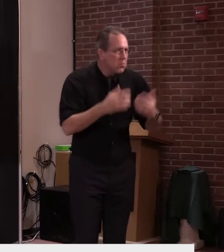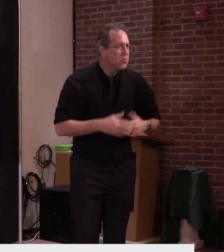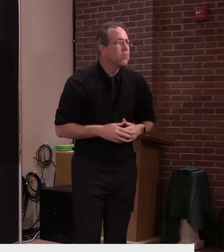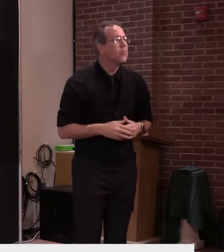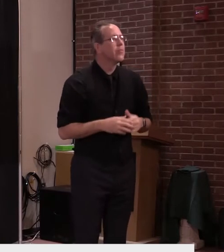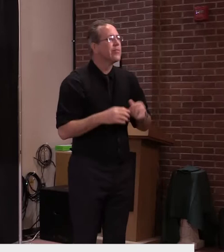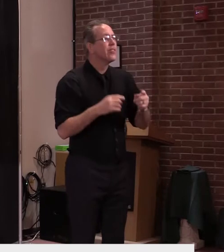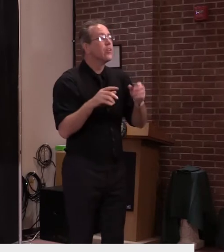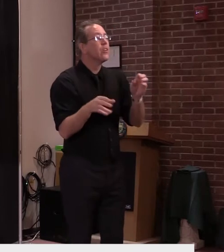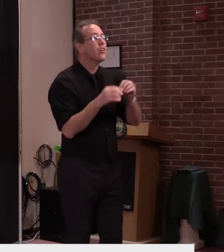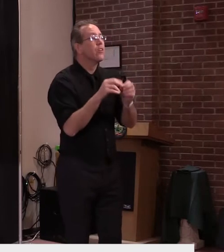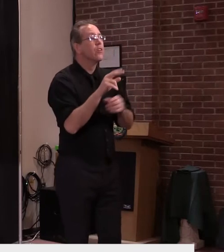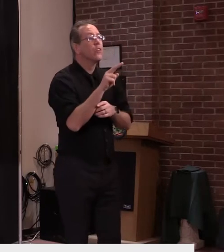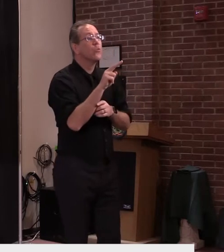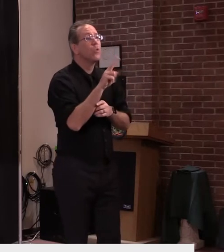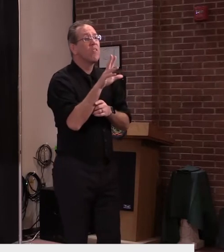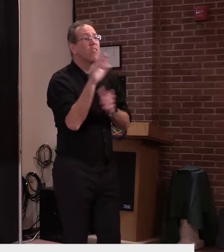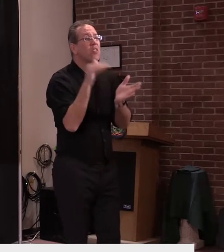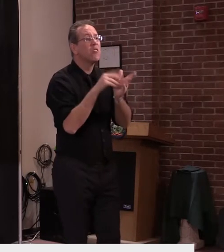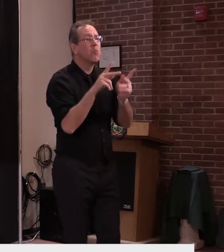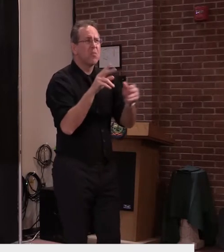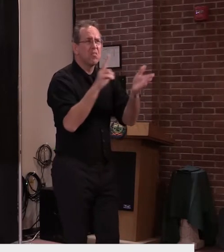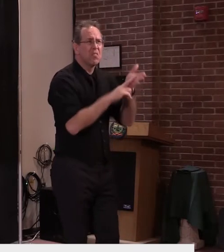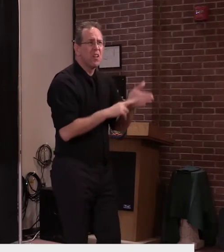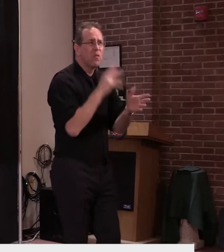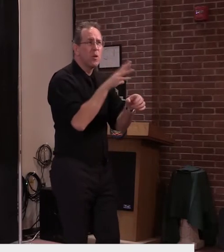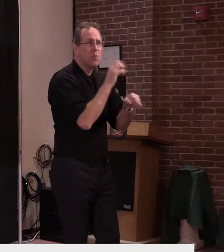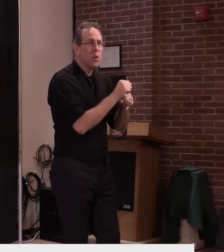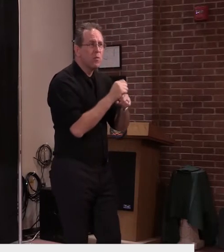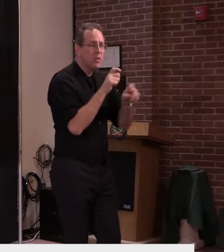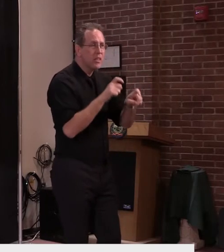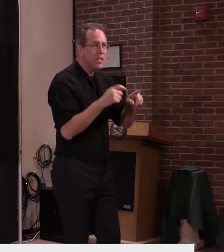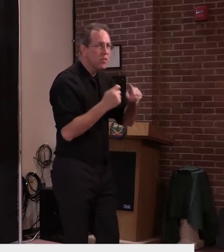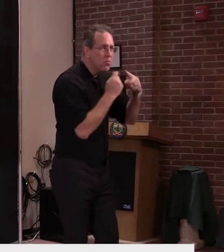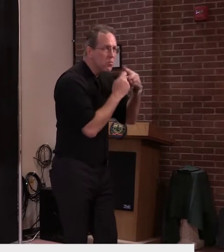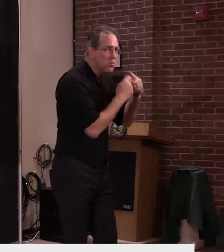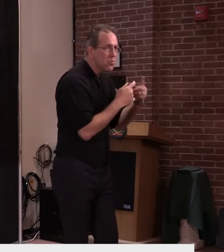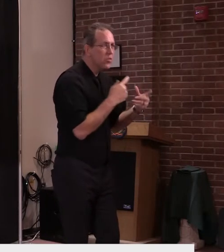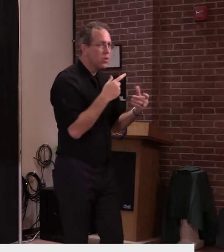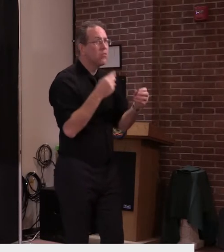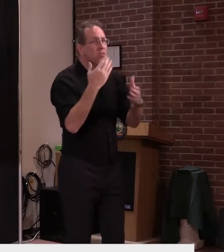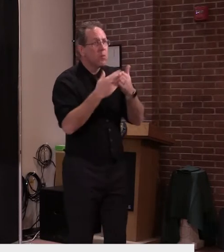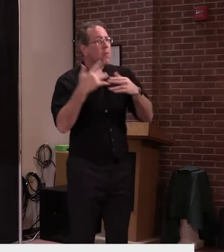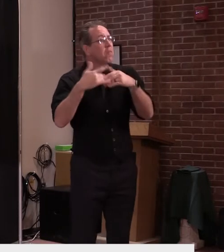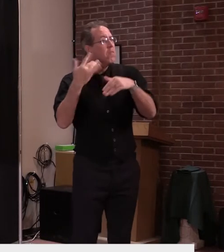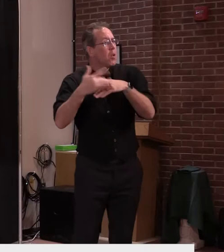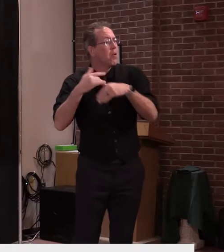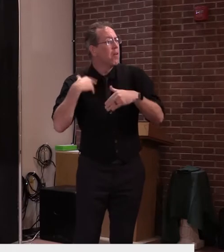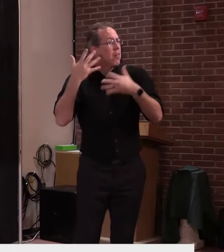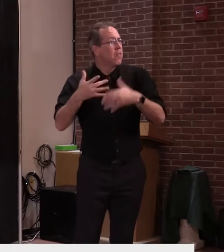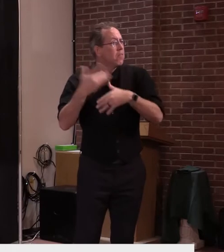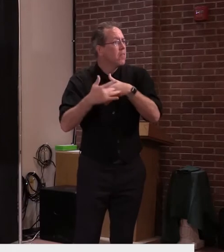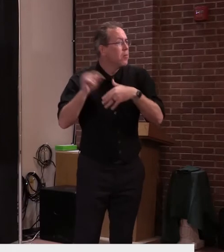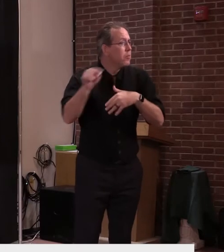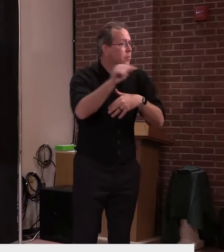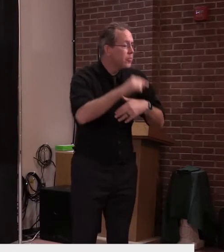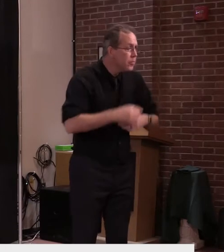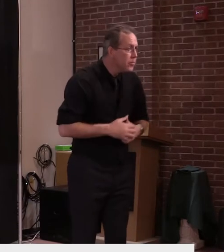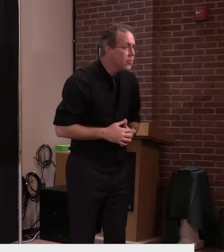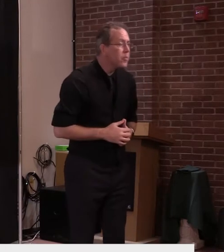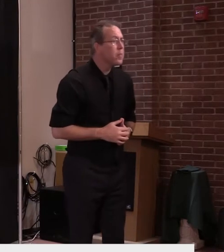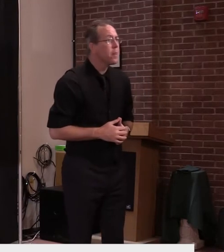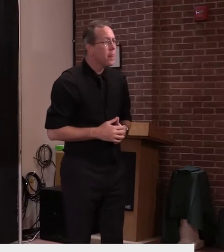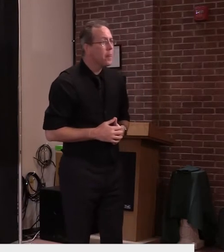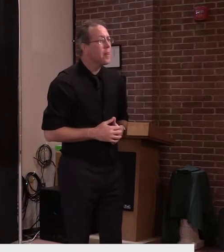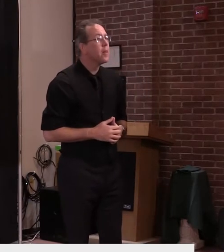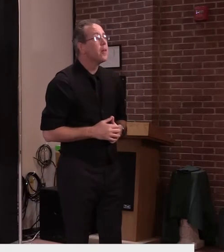those, nearly 14,000 are still open for registration. Additional sites and appointments may be added throughout the weeks in